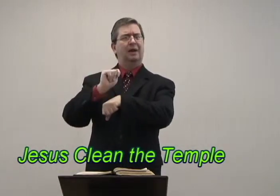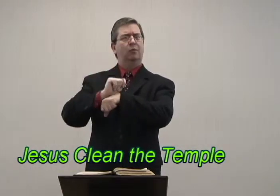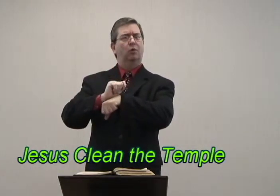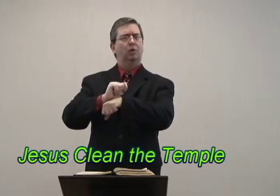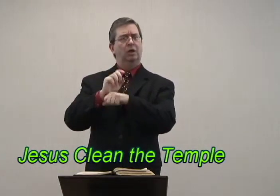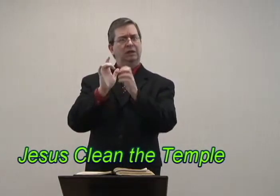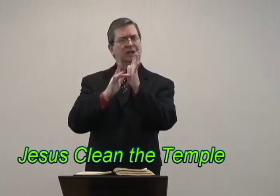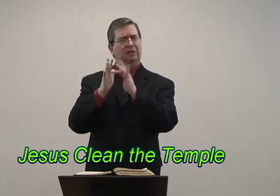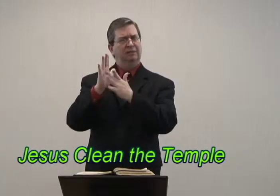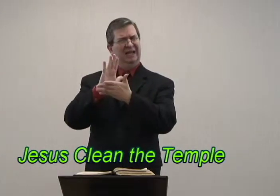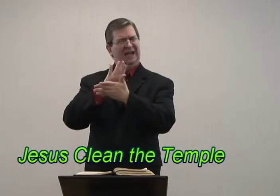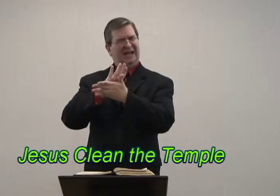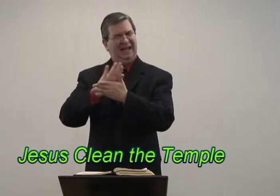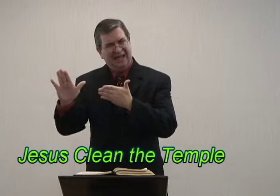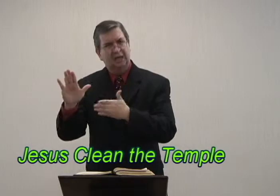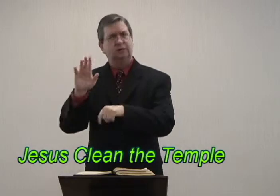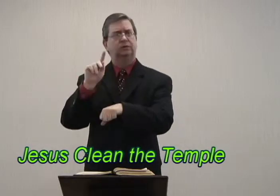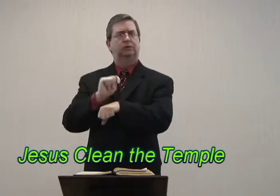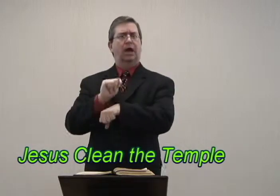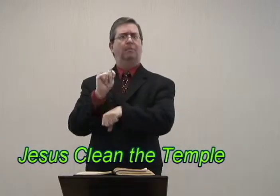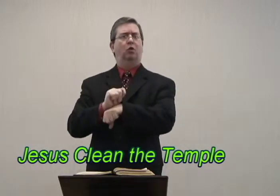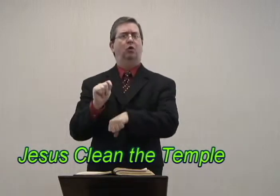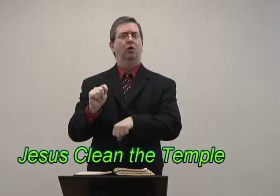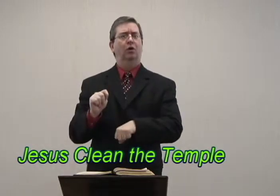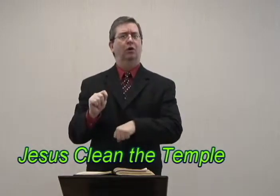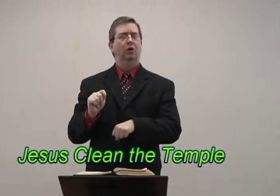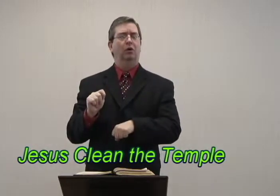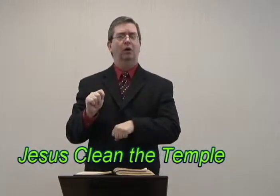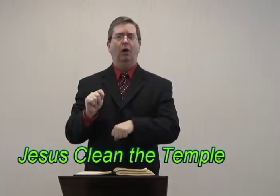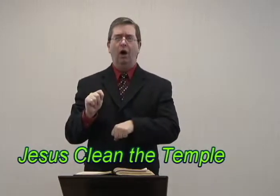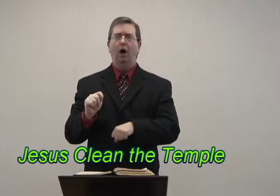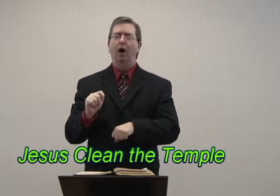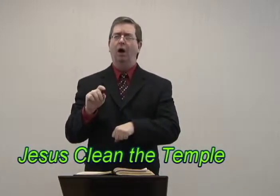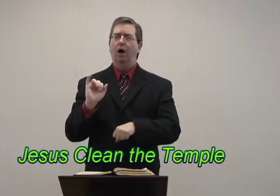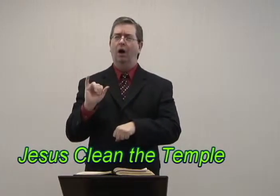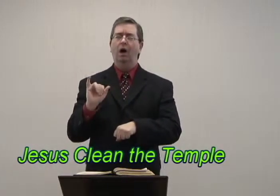Temple is like a church. Temple. Jesus cleans the temple.